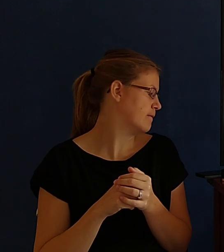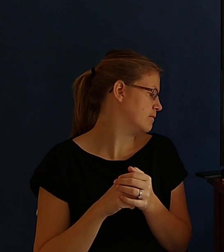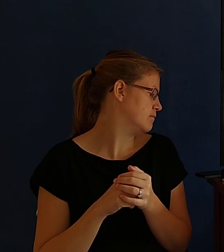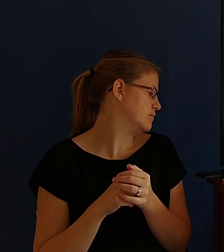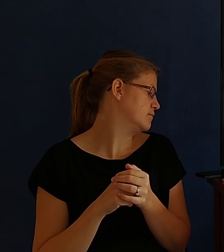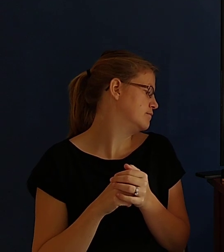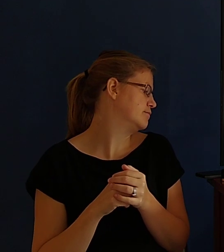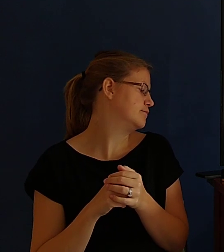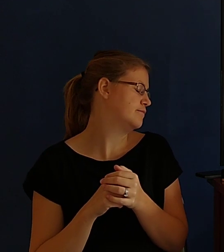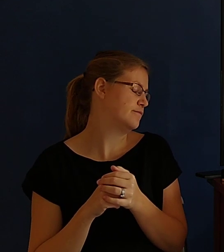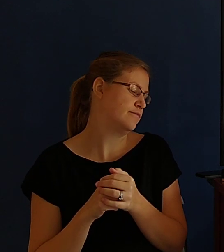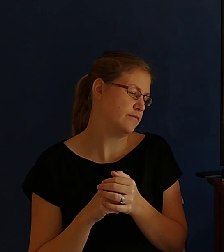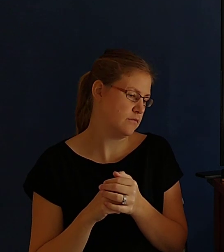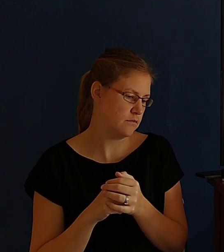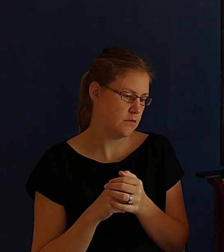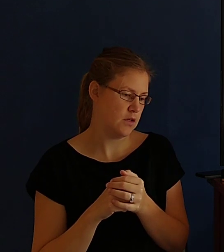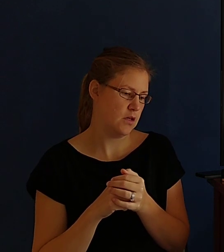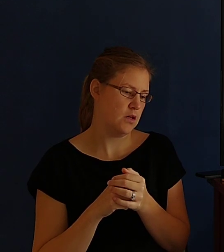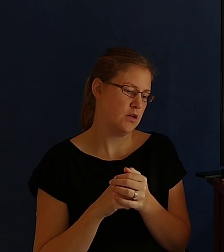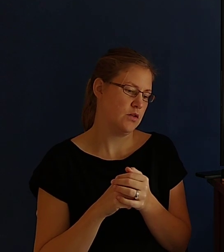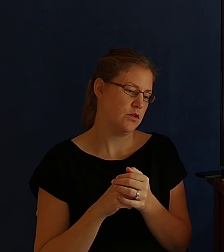iteration, let's add